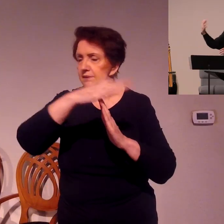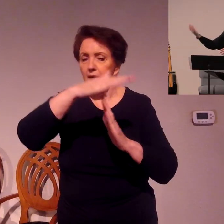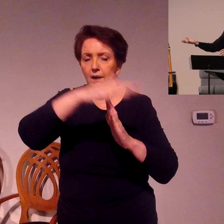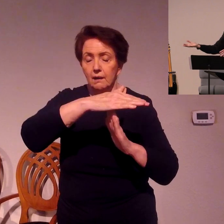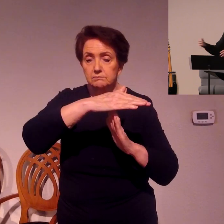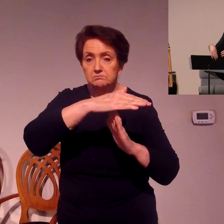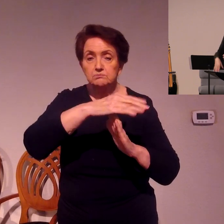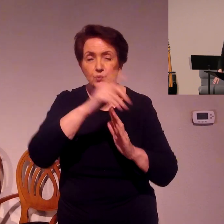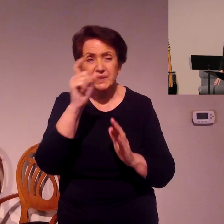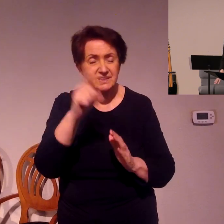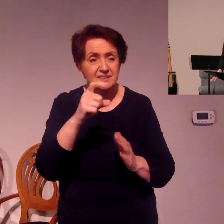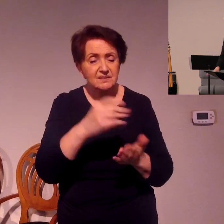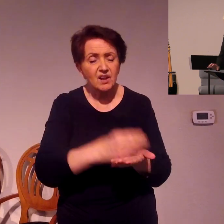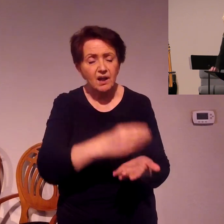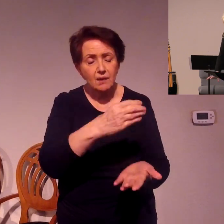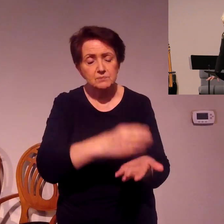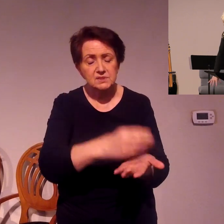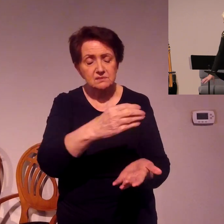cups,